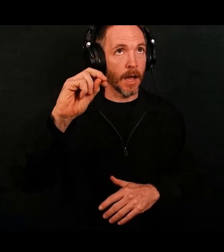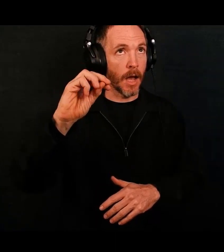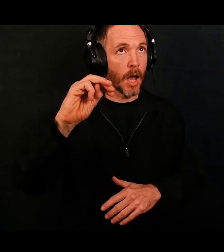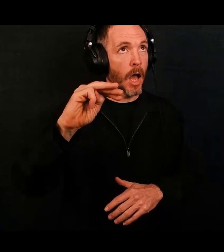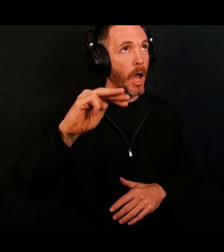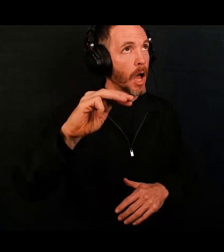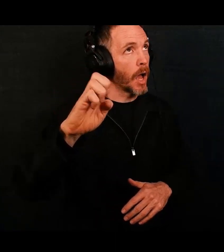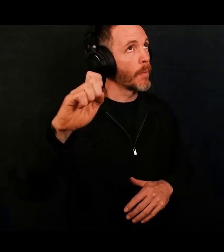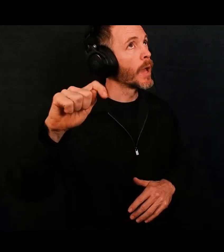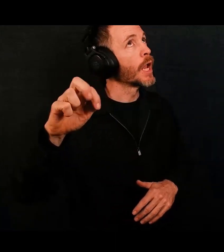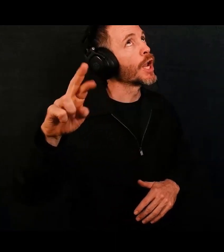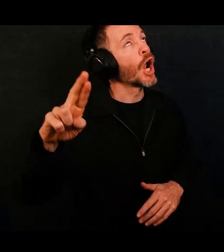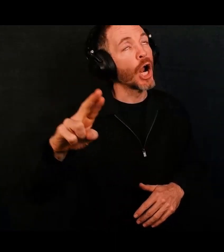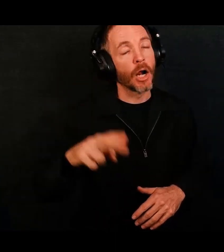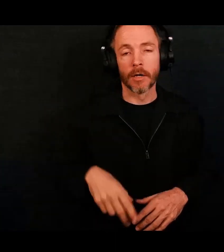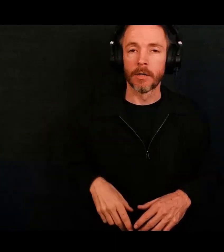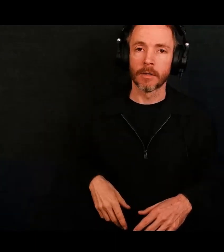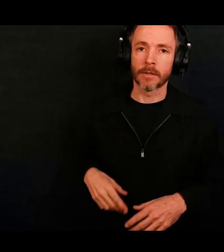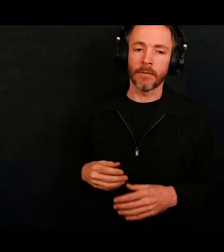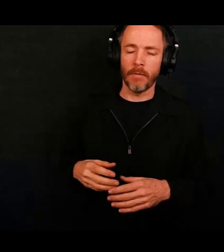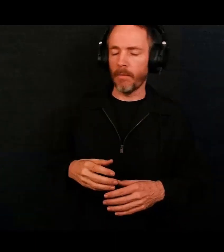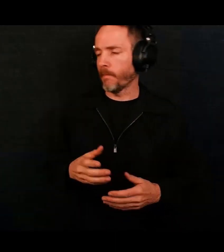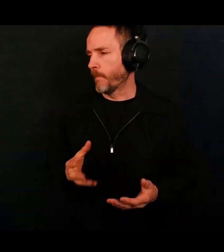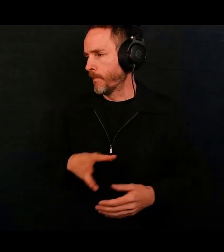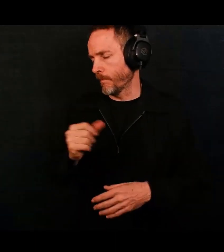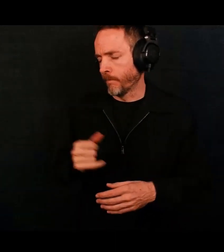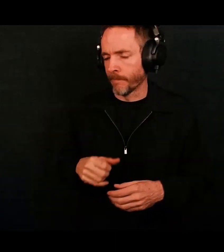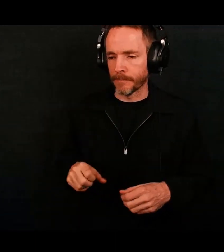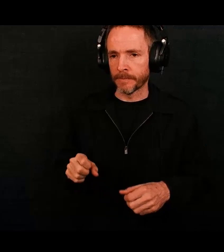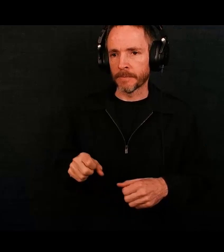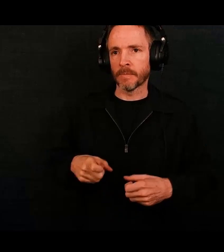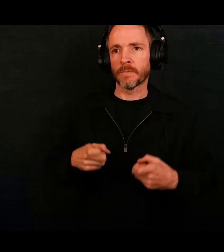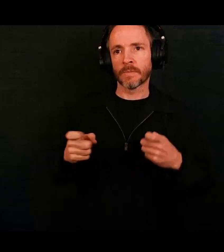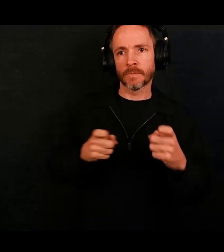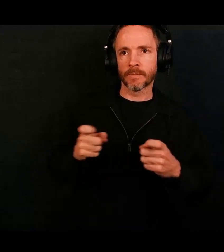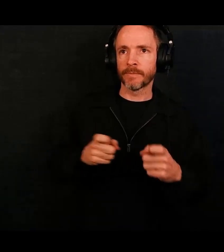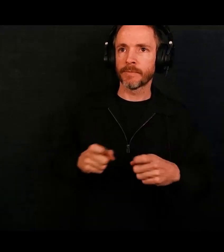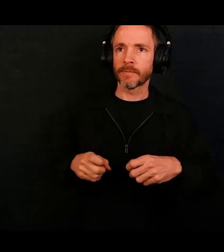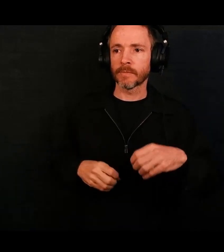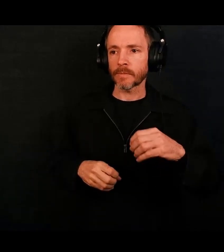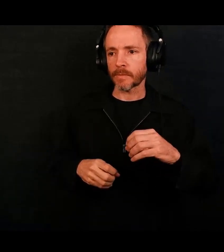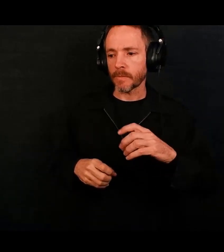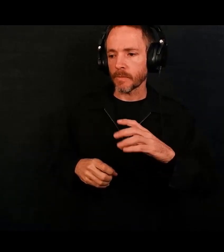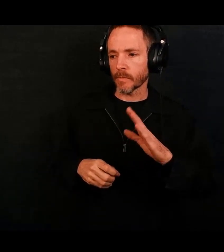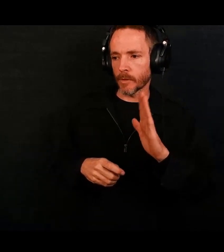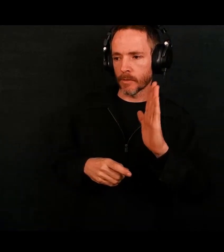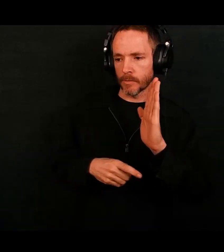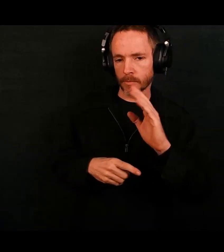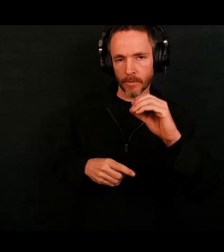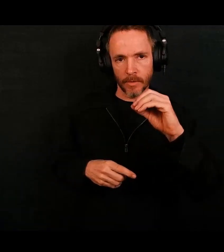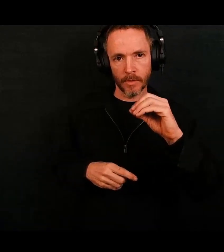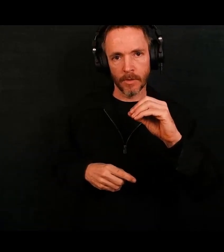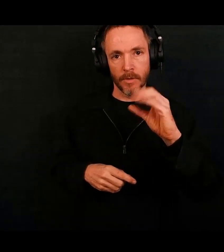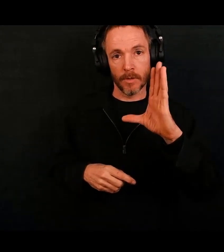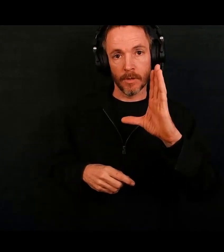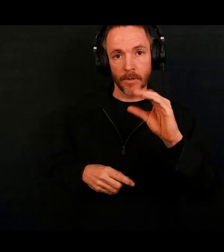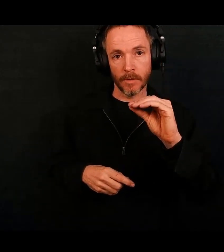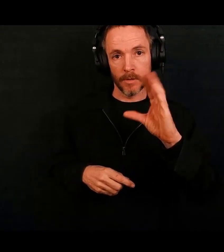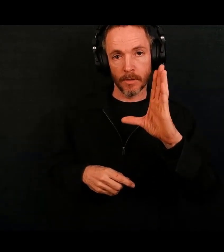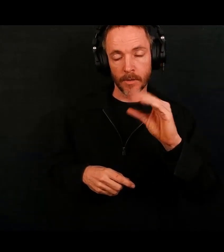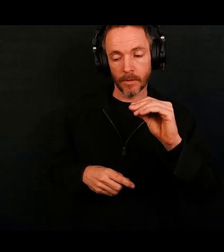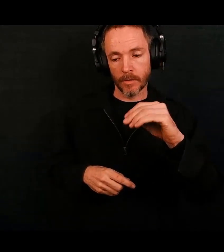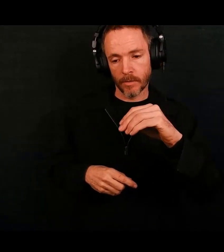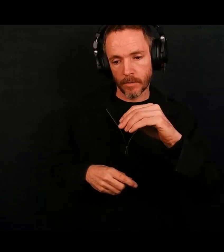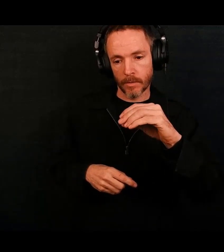That could run a solenoid that says open, close, or throttle with a potentiometer to run the sink.